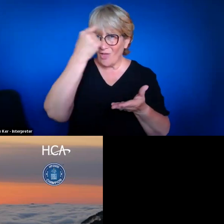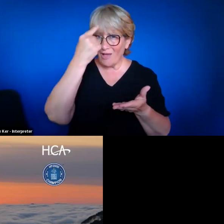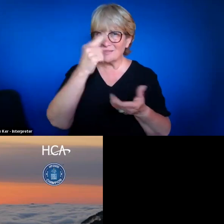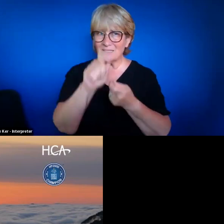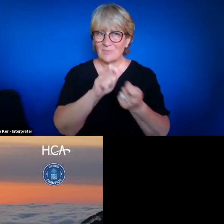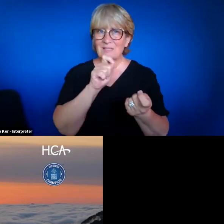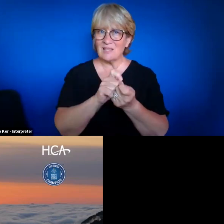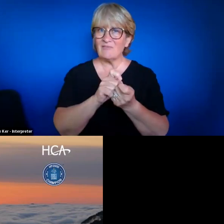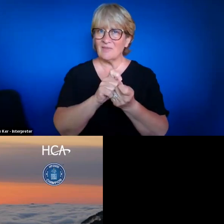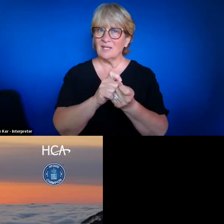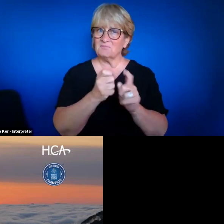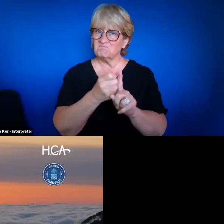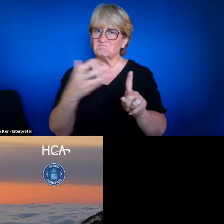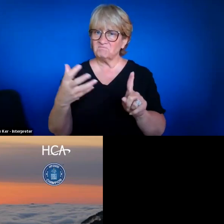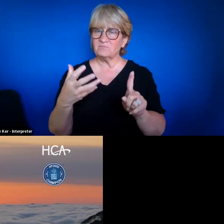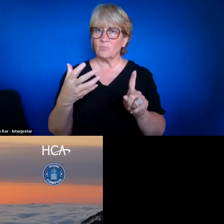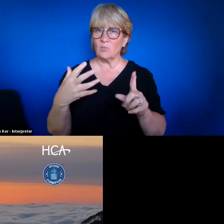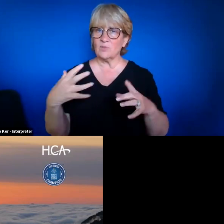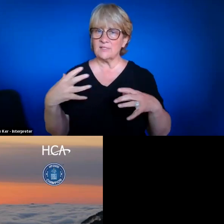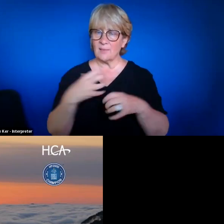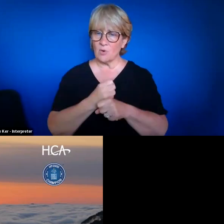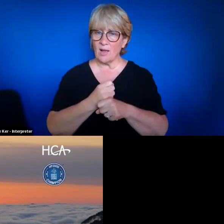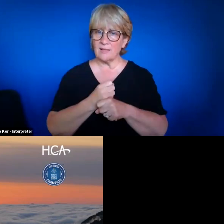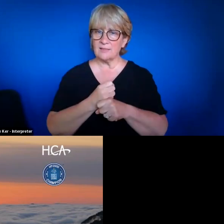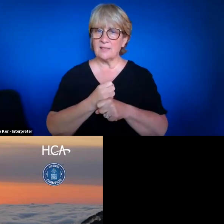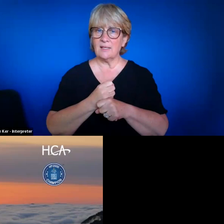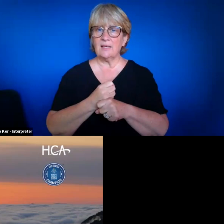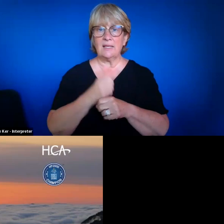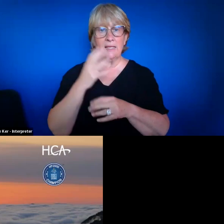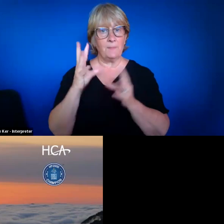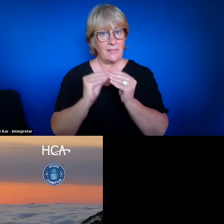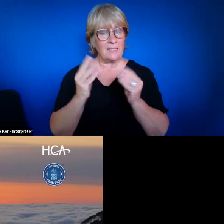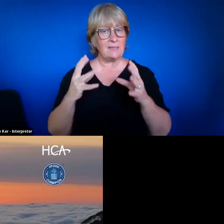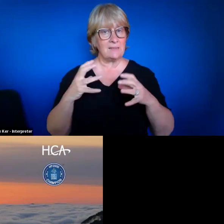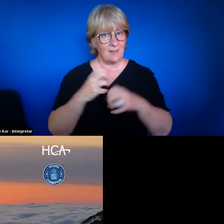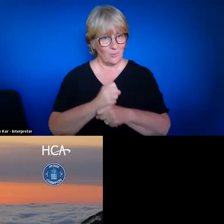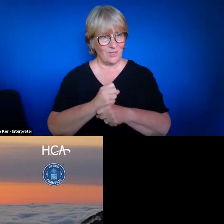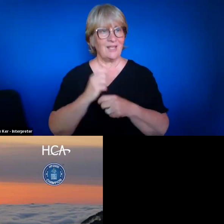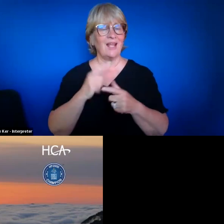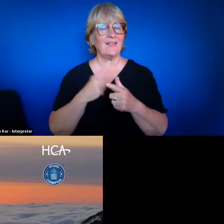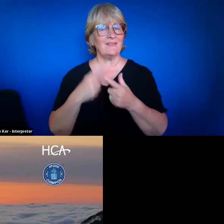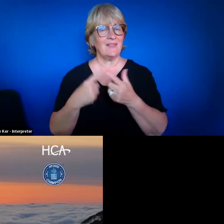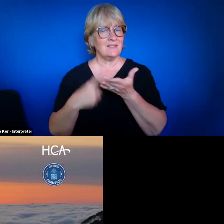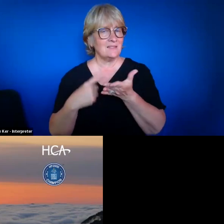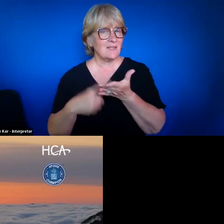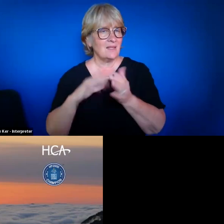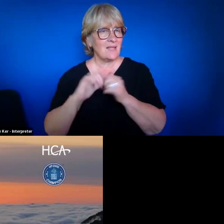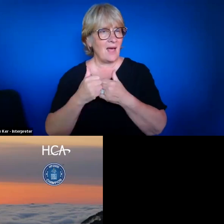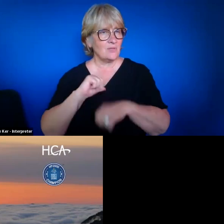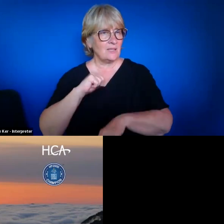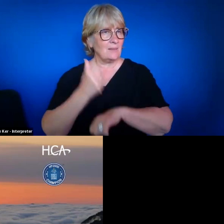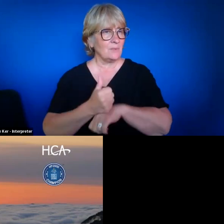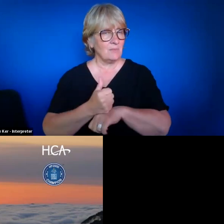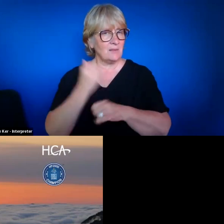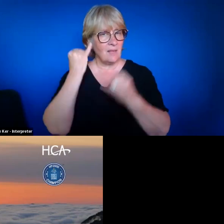there. We will, of course, summarize that in the meeting summary and then talk about how we might implement these ideas that you've